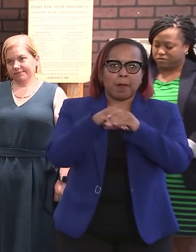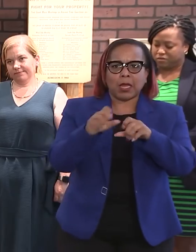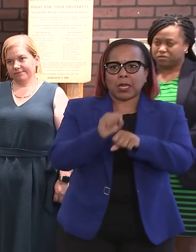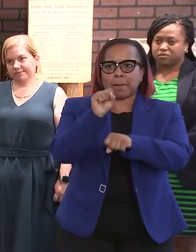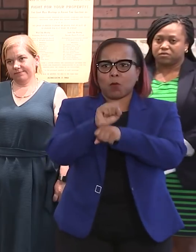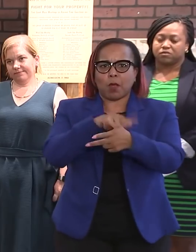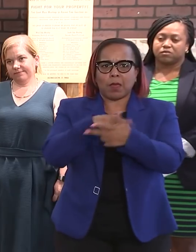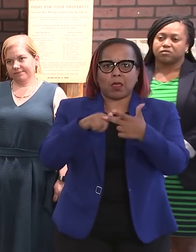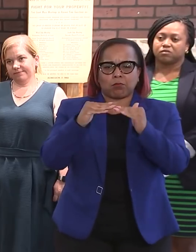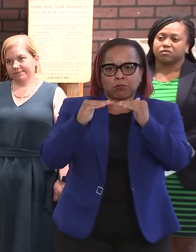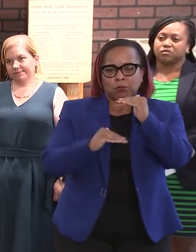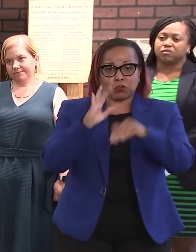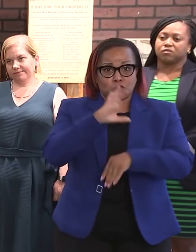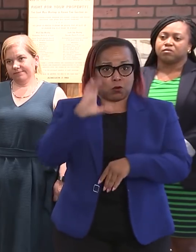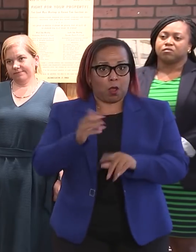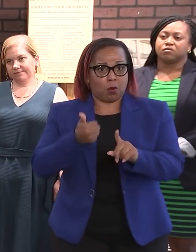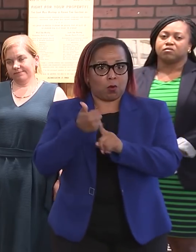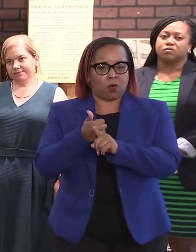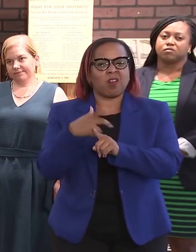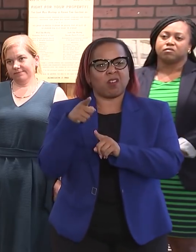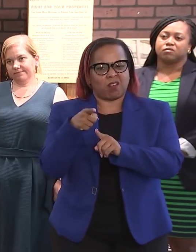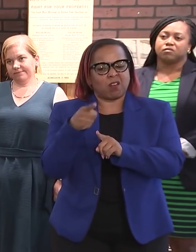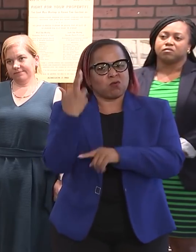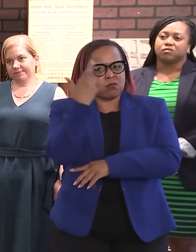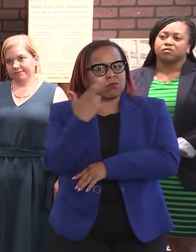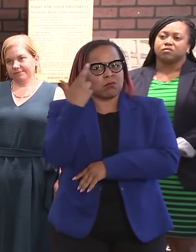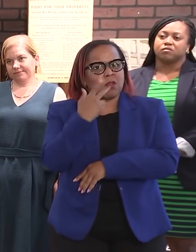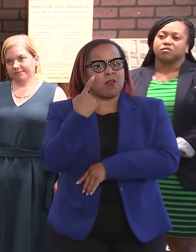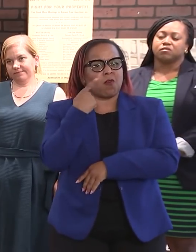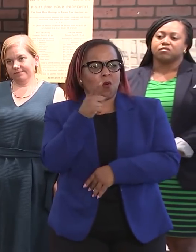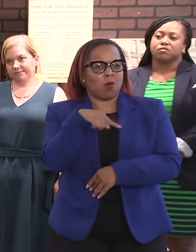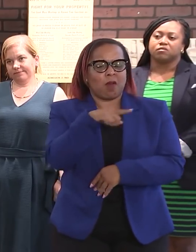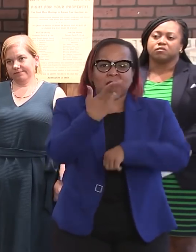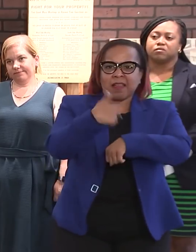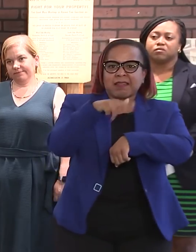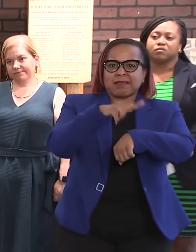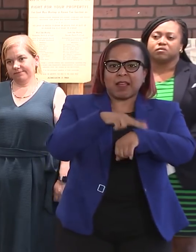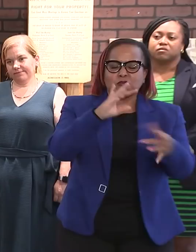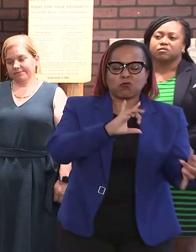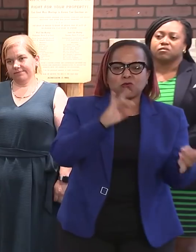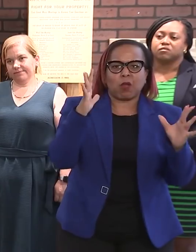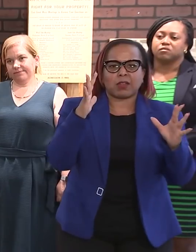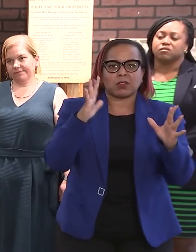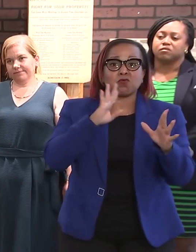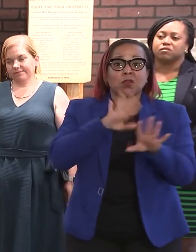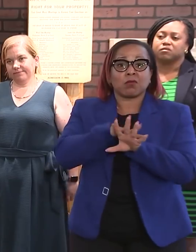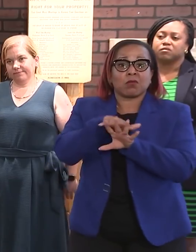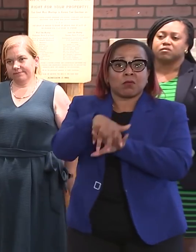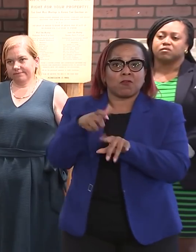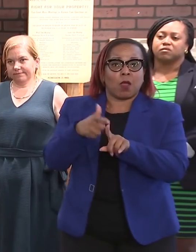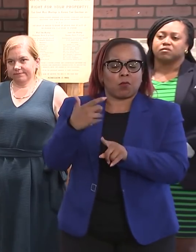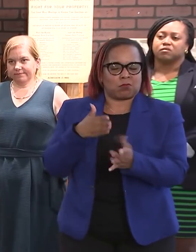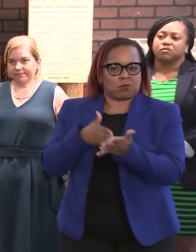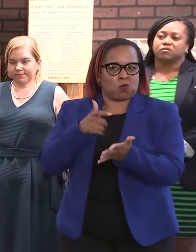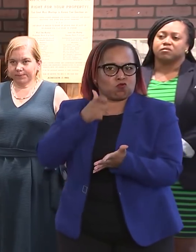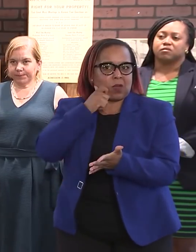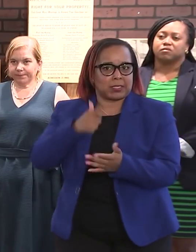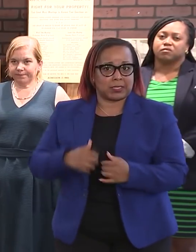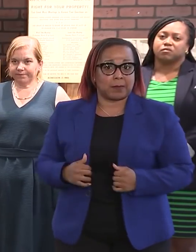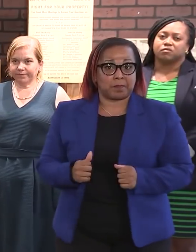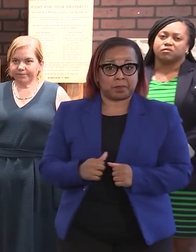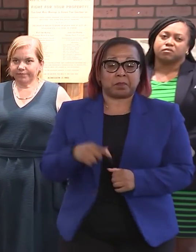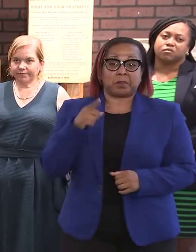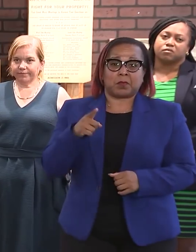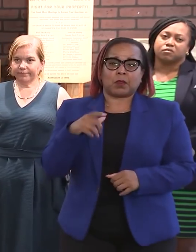employment inequities in Chicago were contributing factors to a national crisis rooted in racism. The voices